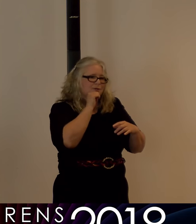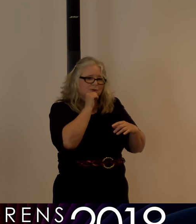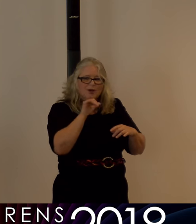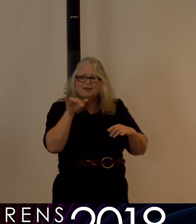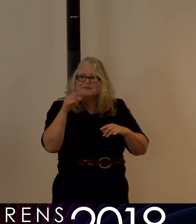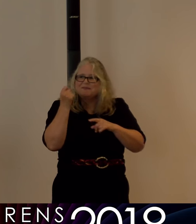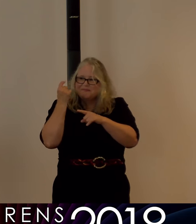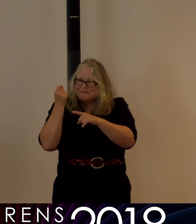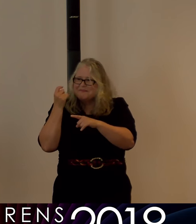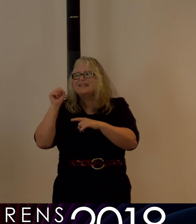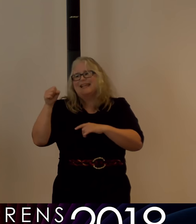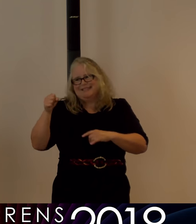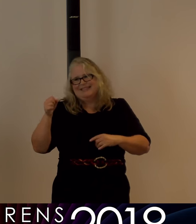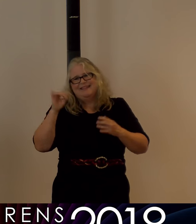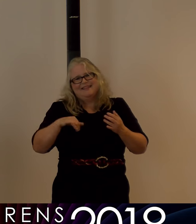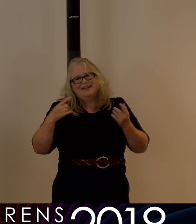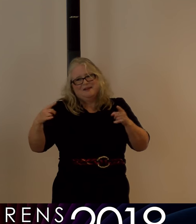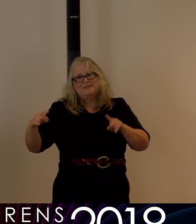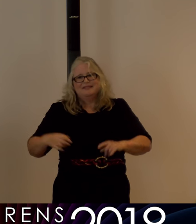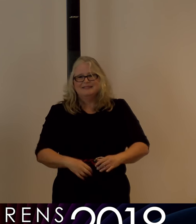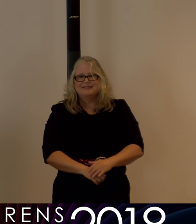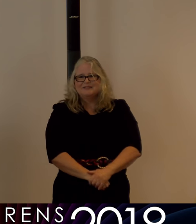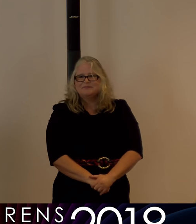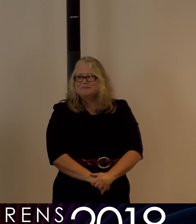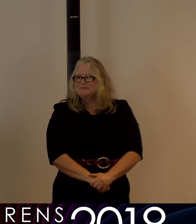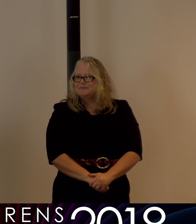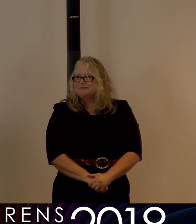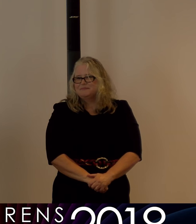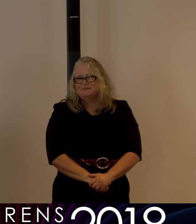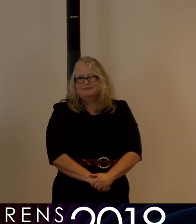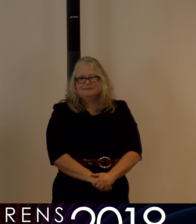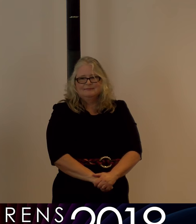Okay, and that happens. Okay.